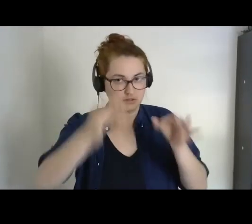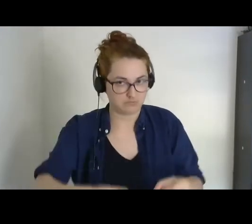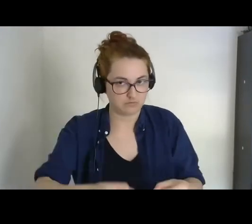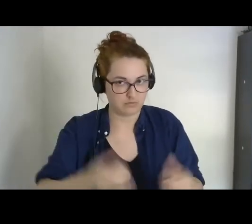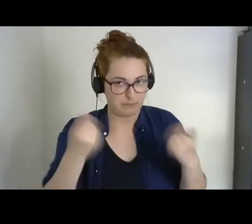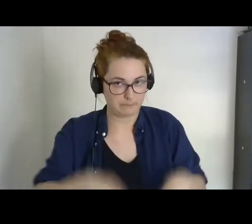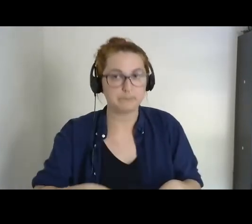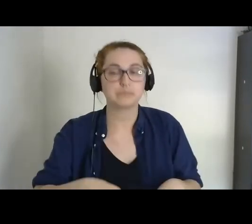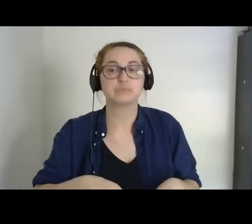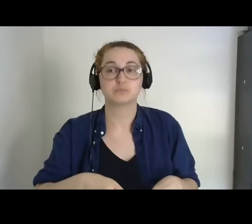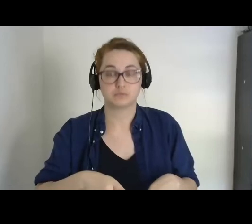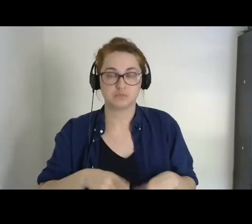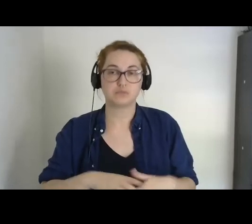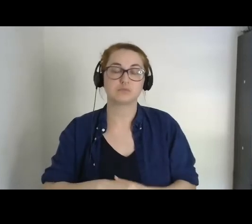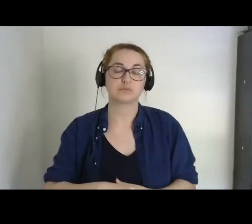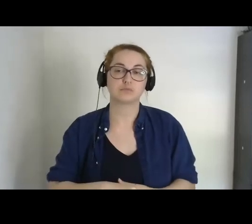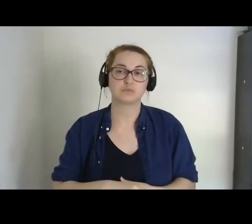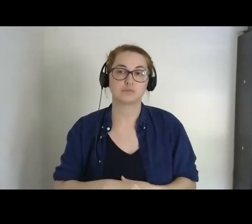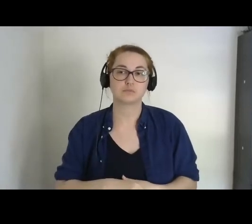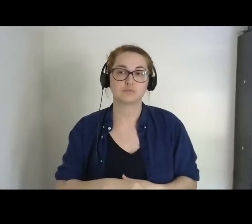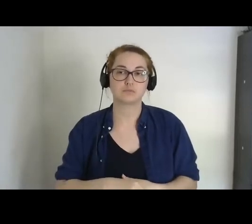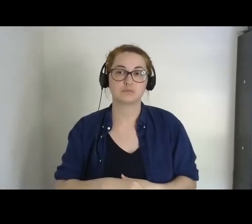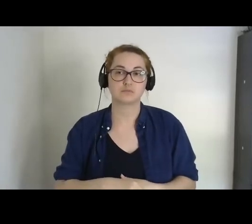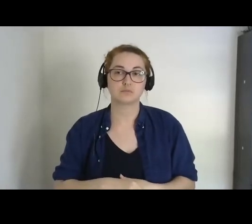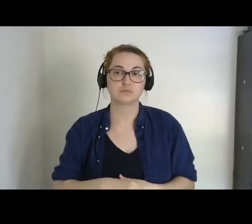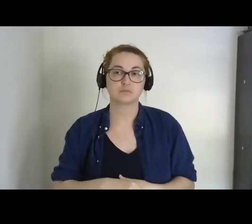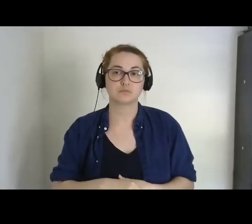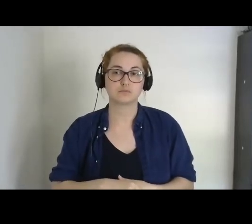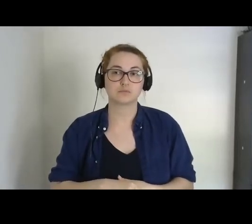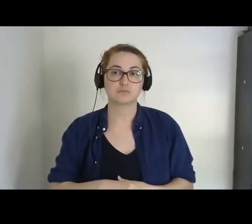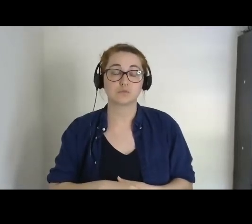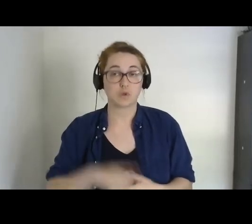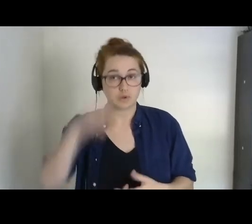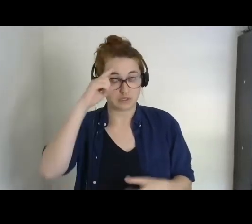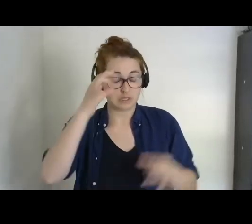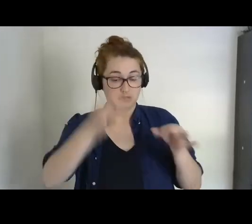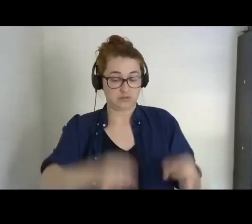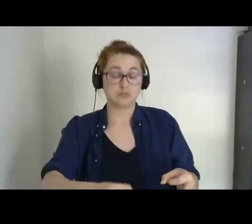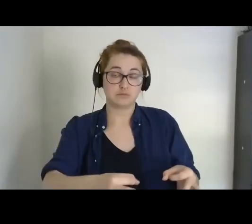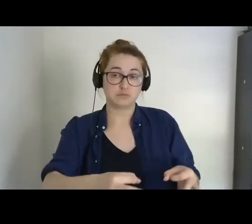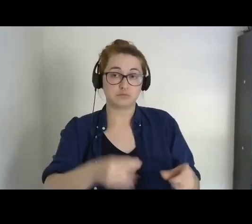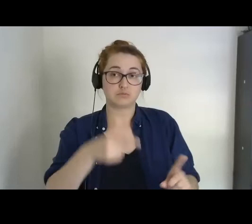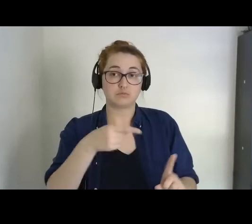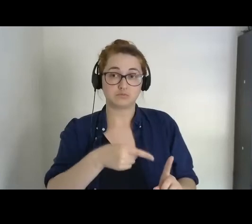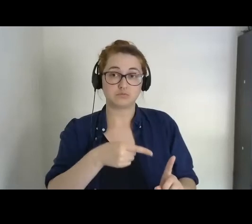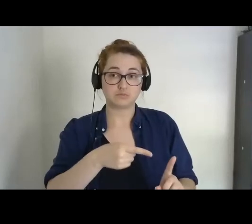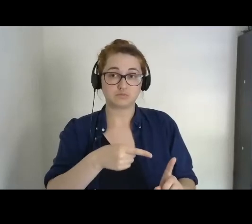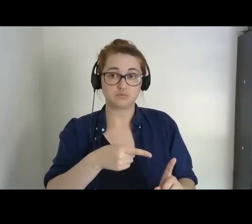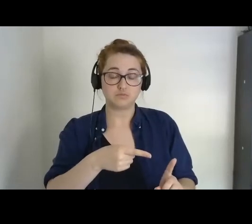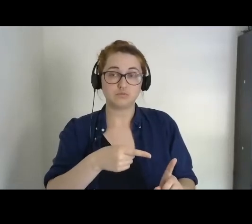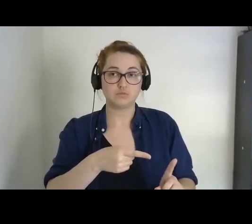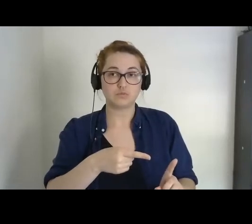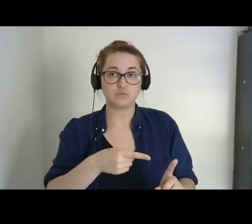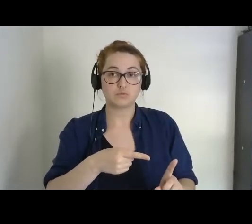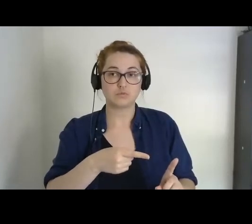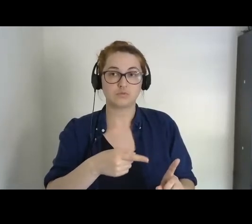of where it provides us with both context for the fact that I've learned since then,